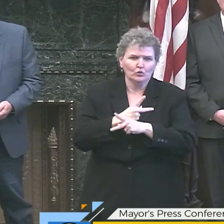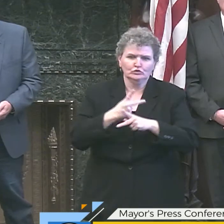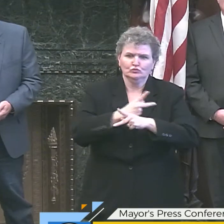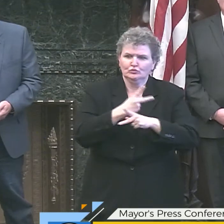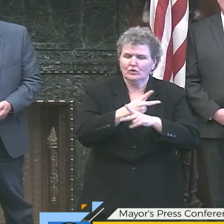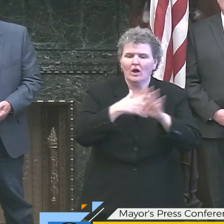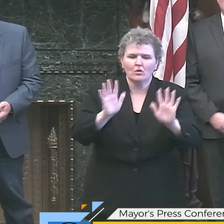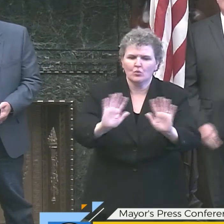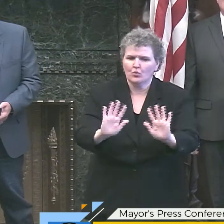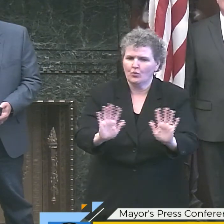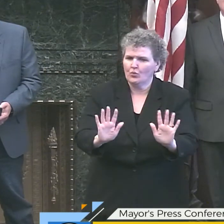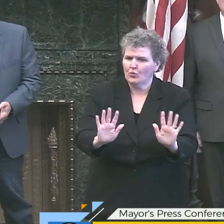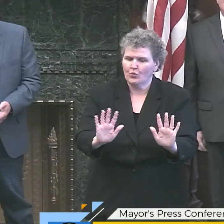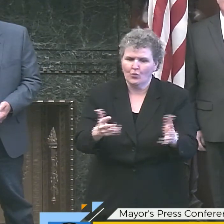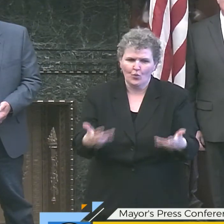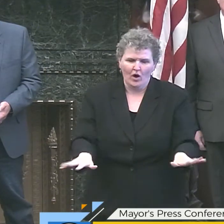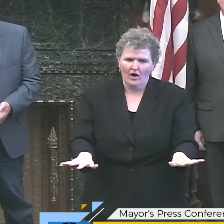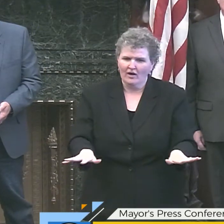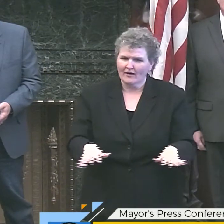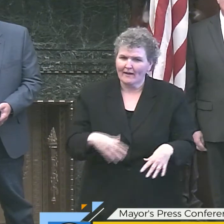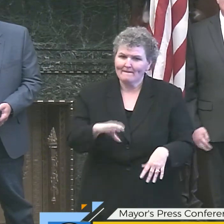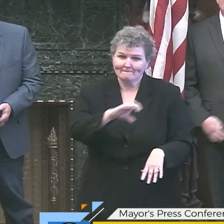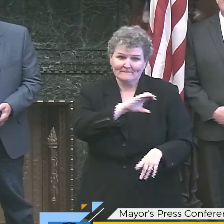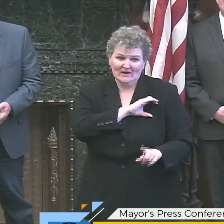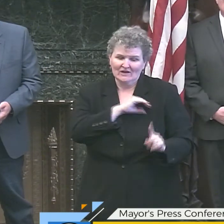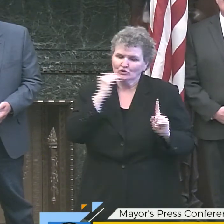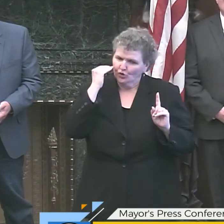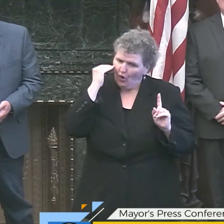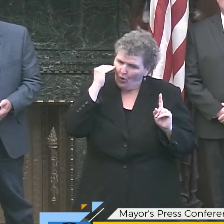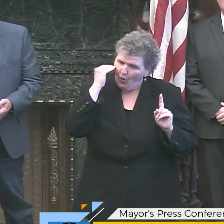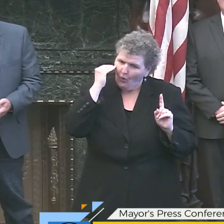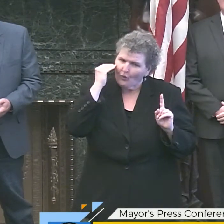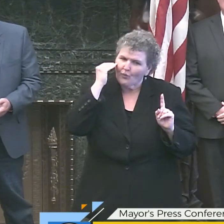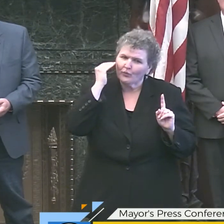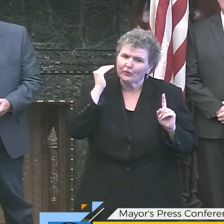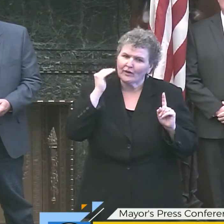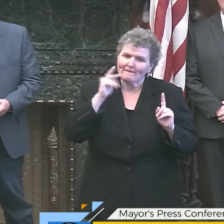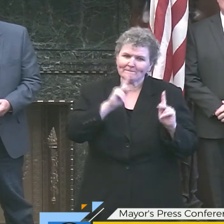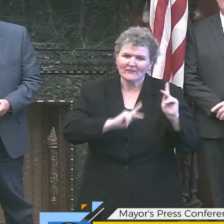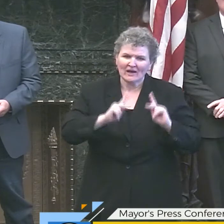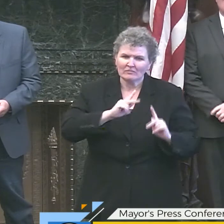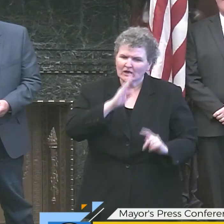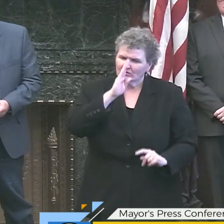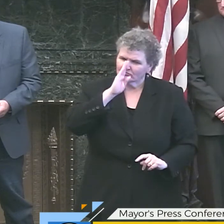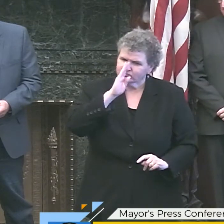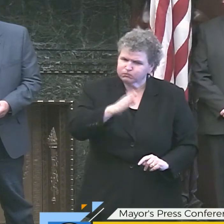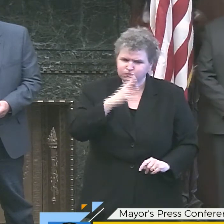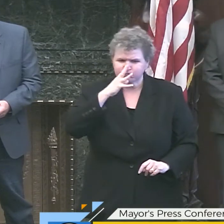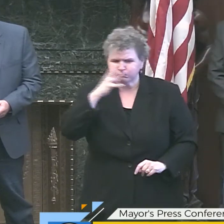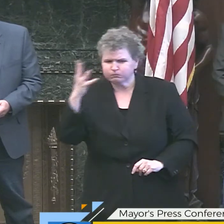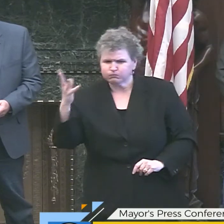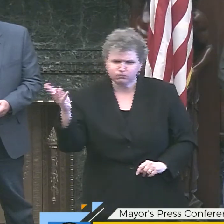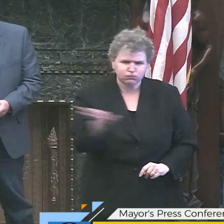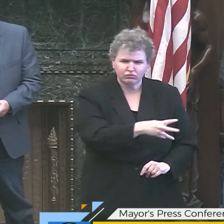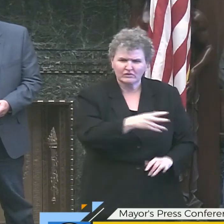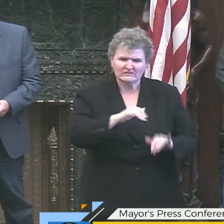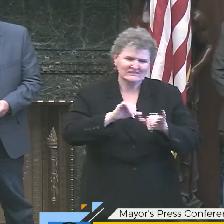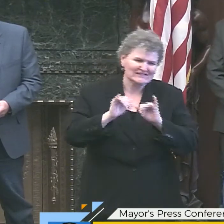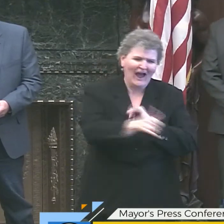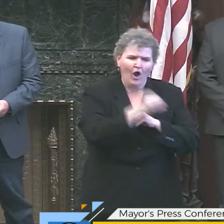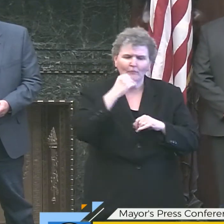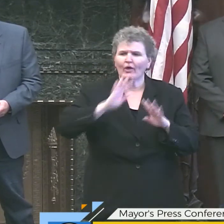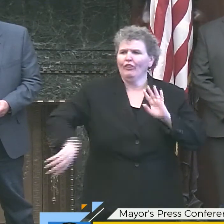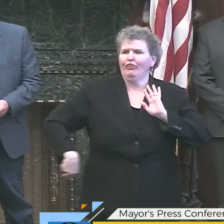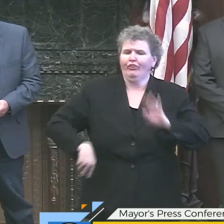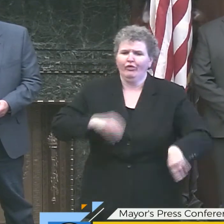with some people that have been out and about very blatantly in disregard to the stay-at-home order. But again, we have to deal